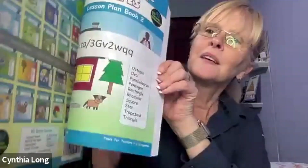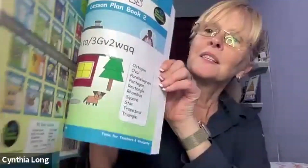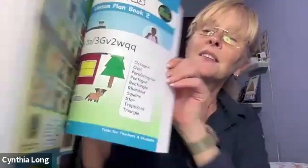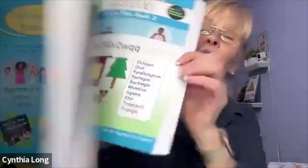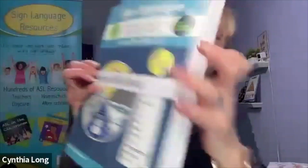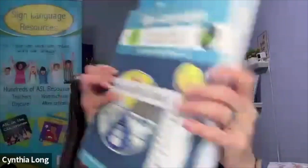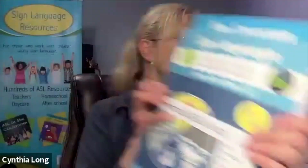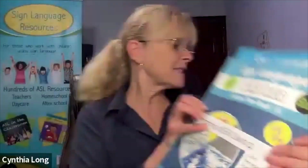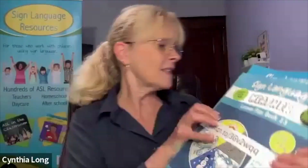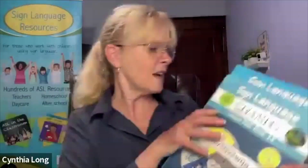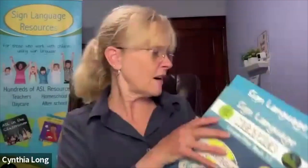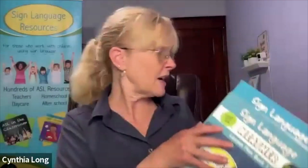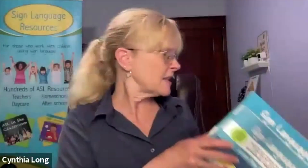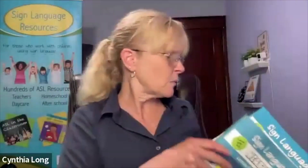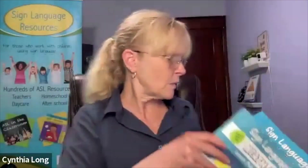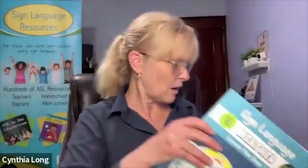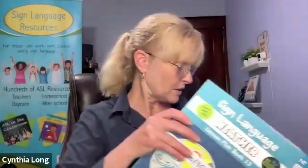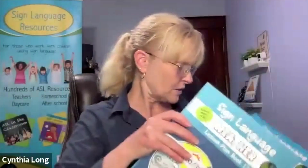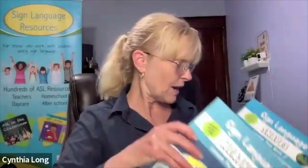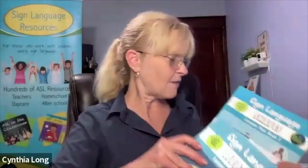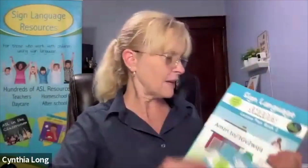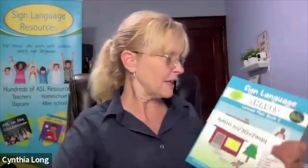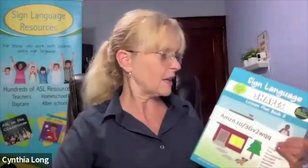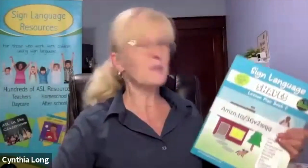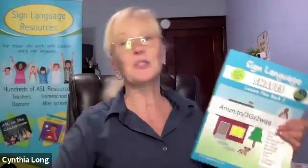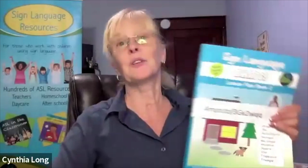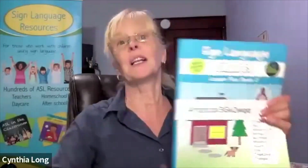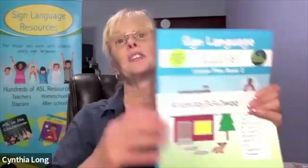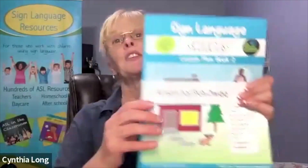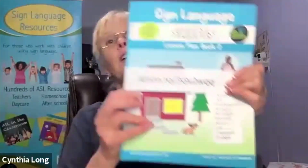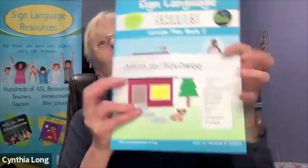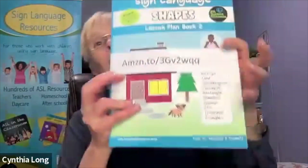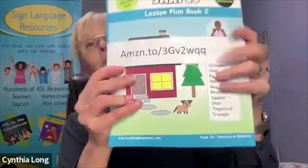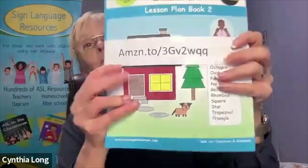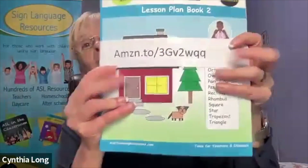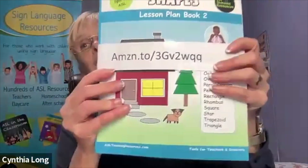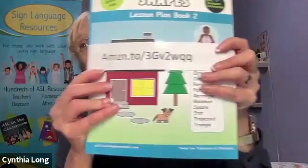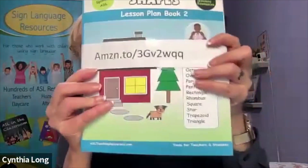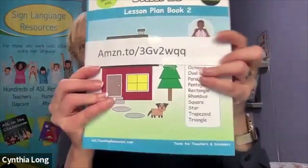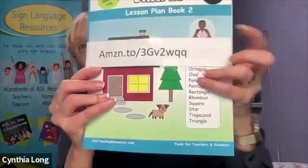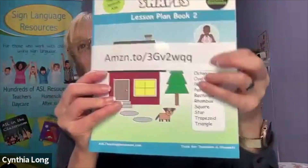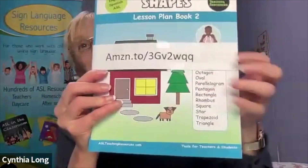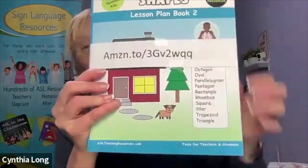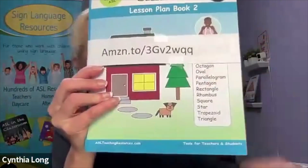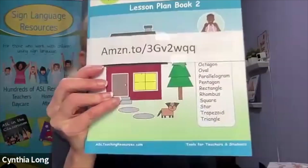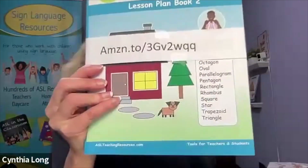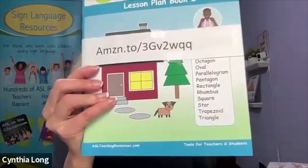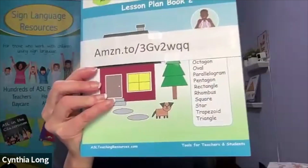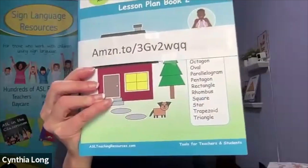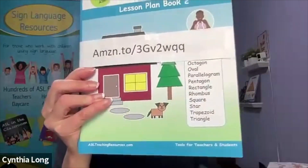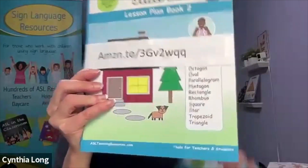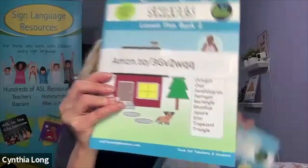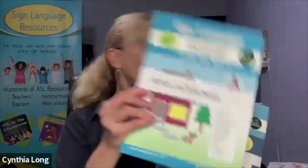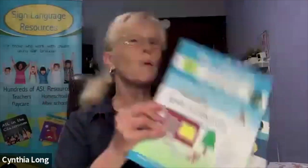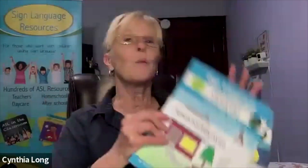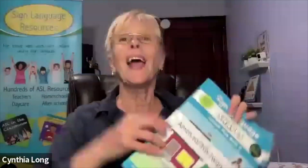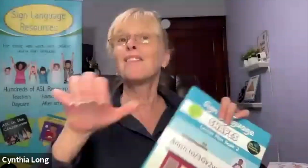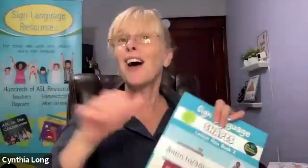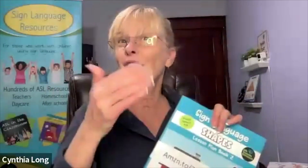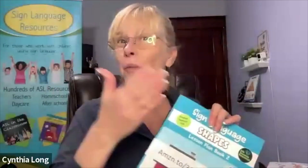Some fables in there. And then we also have, again, I'm just going to let you know, we have the one on shapes as well. And we have other